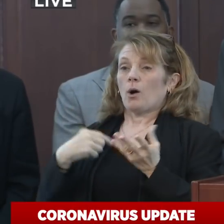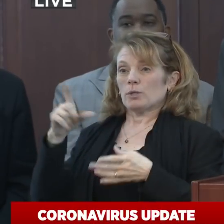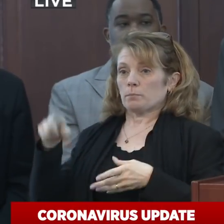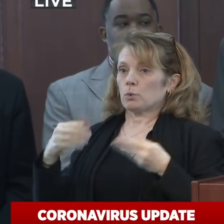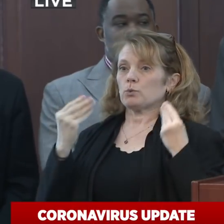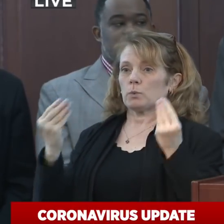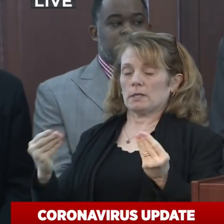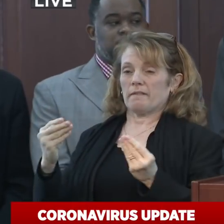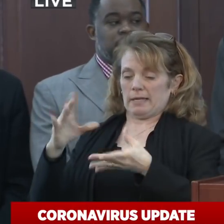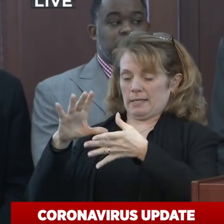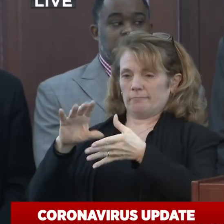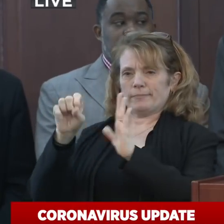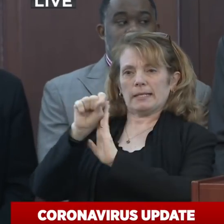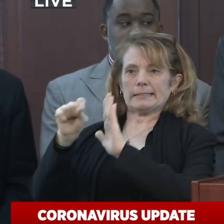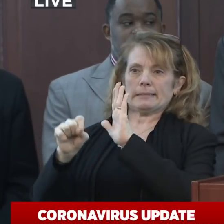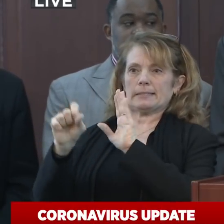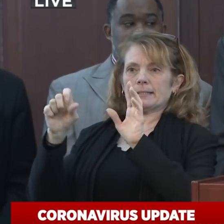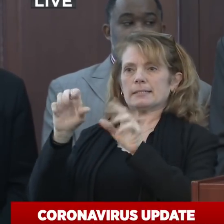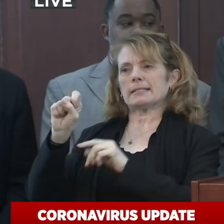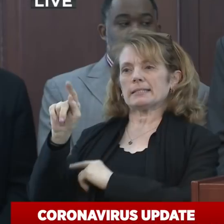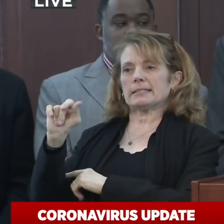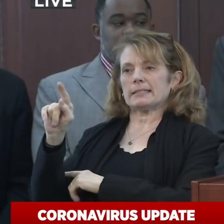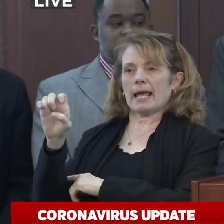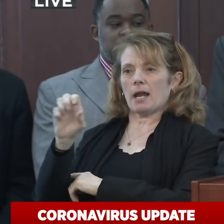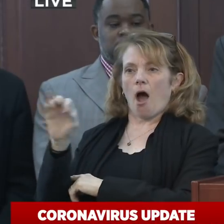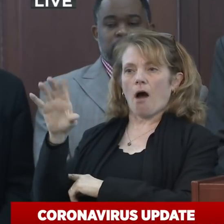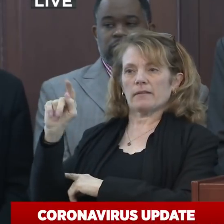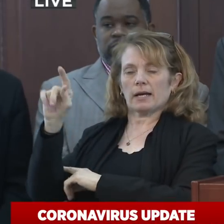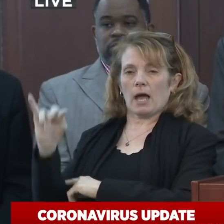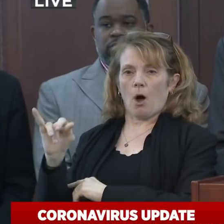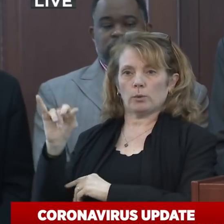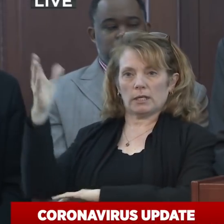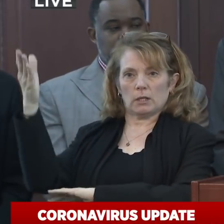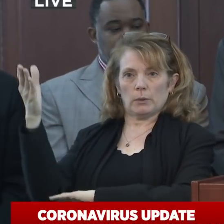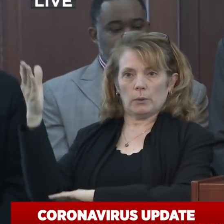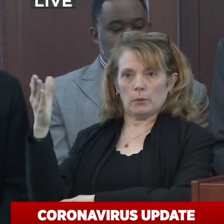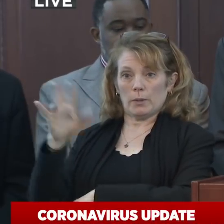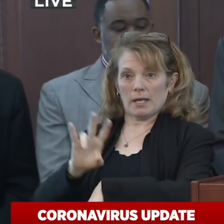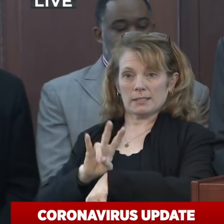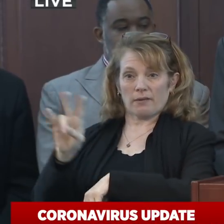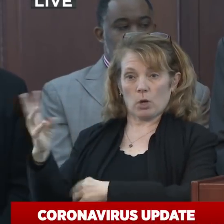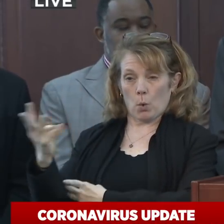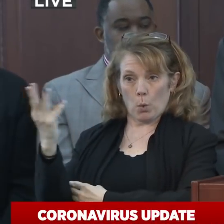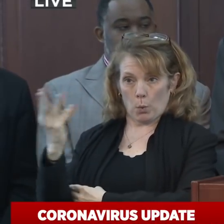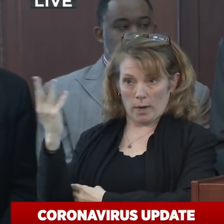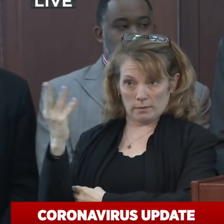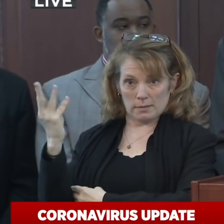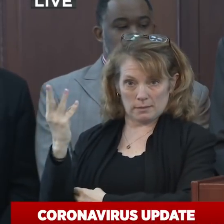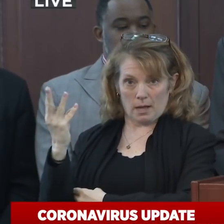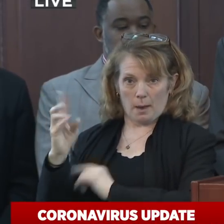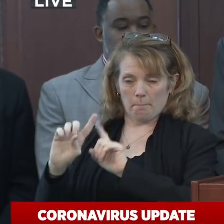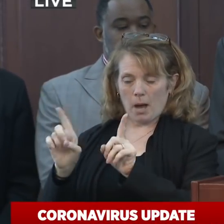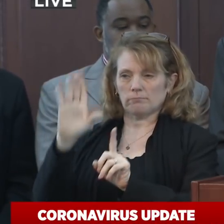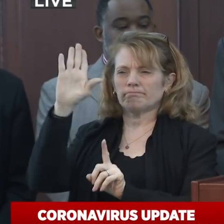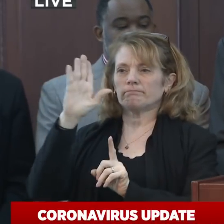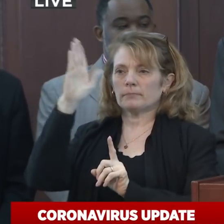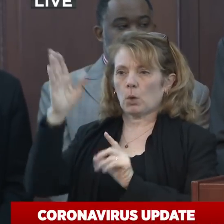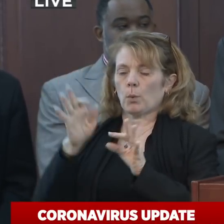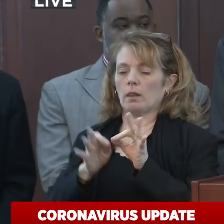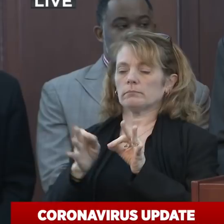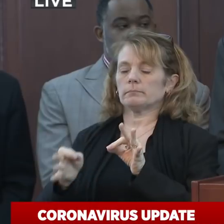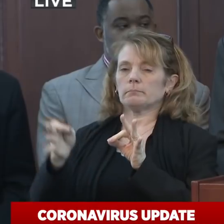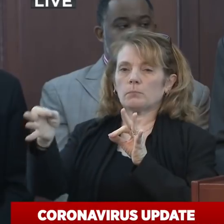of the County address on Wednesday at 7 o'clock at Elmont Memorial High School. I'm going to postpone that State